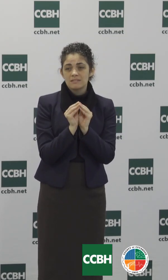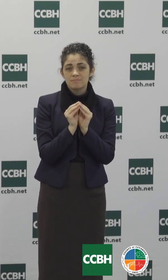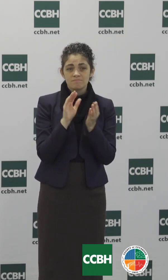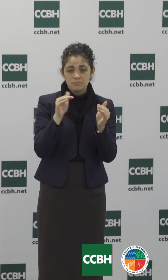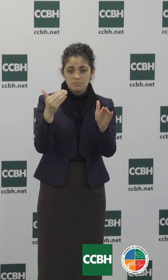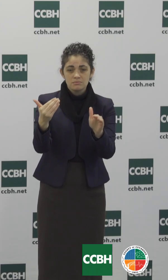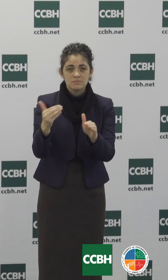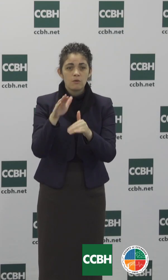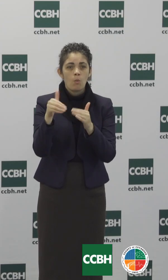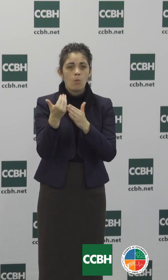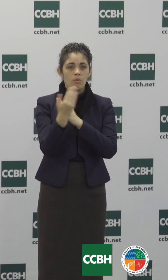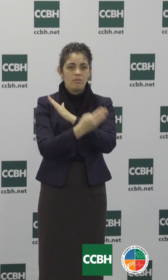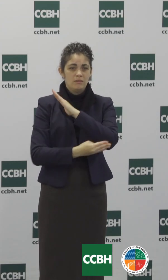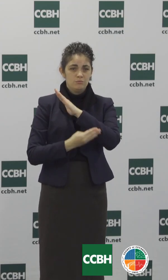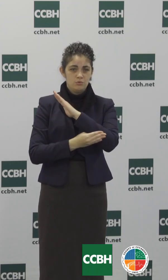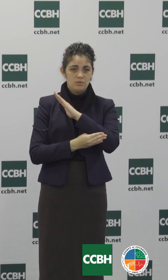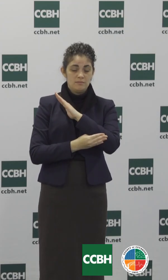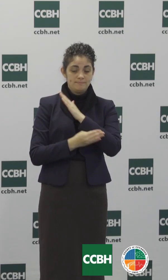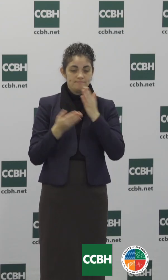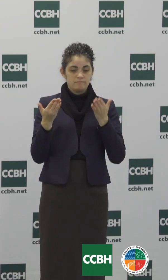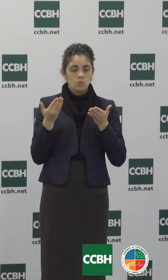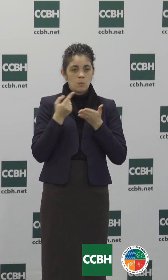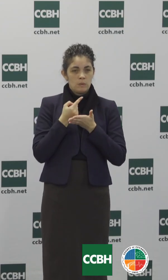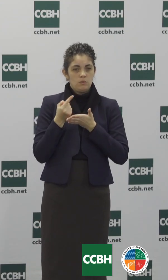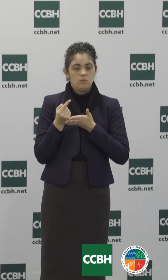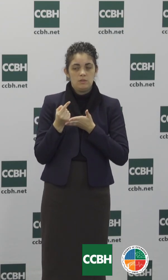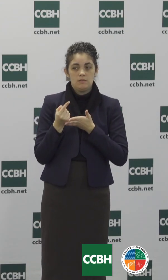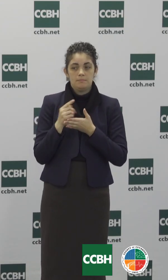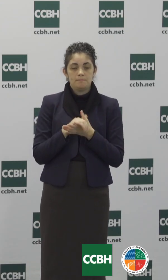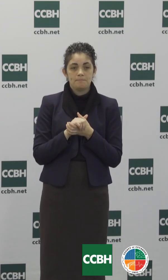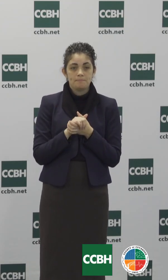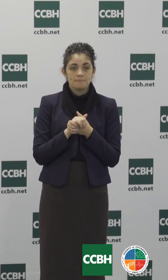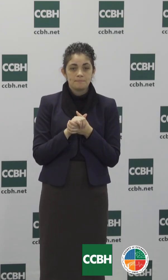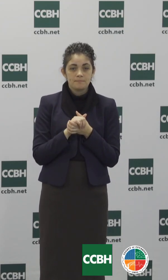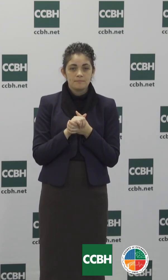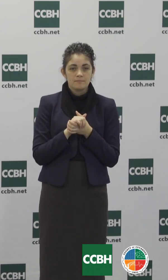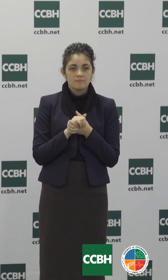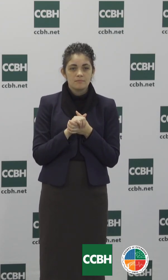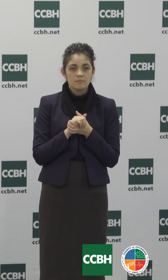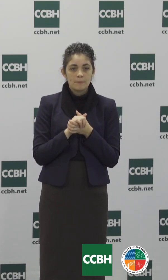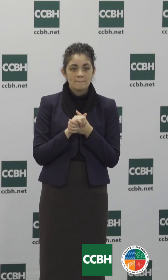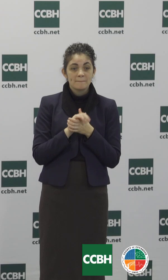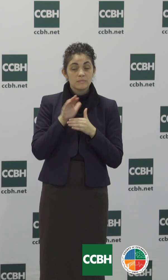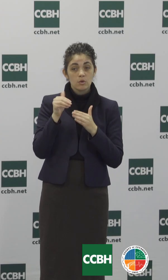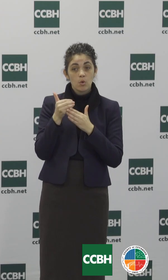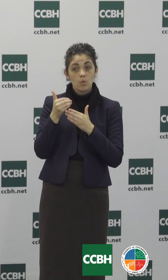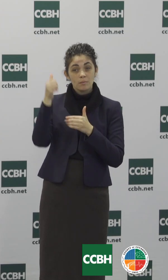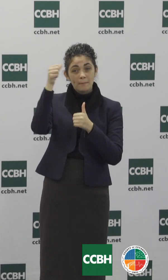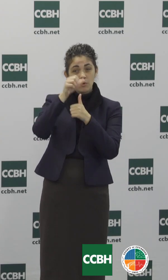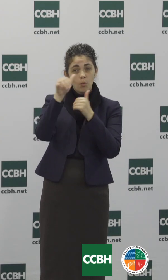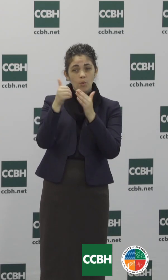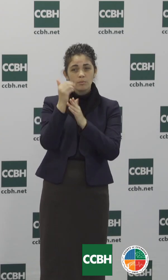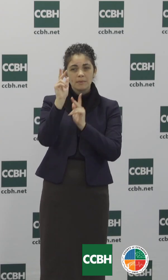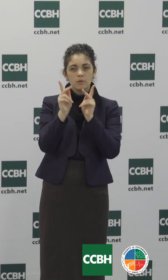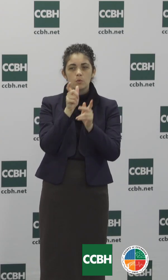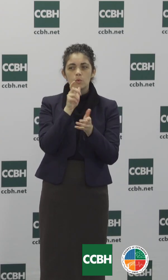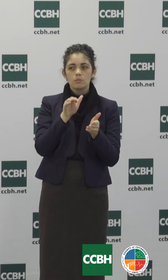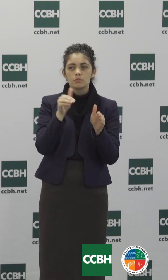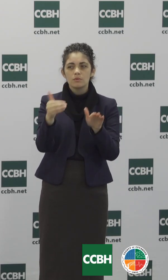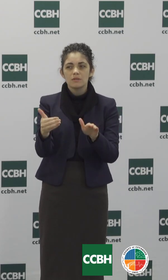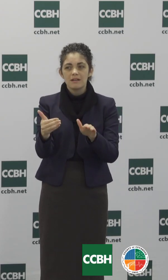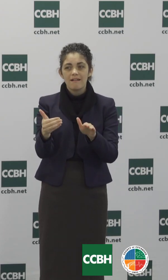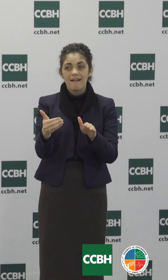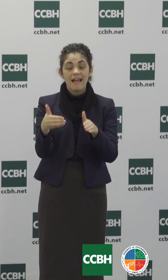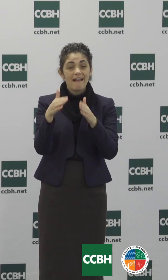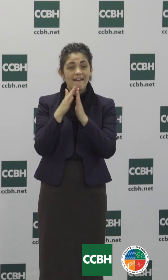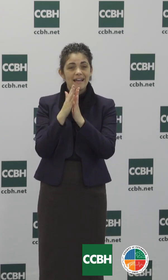country. So this week, to remember those who we've lost, I ordered that the